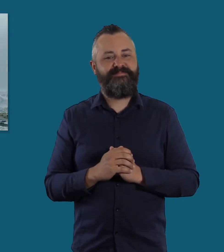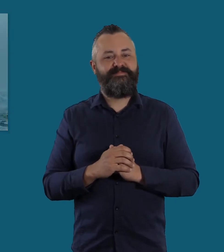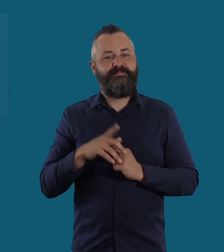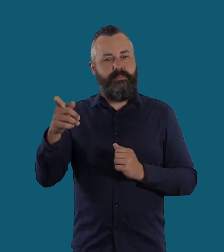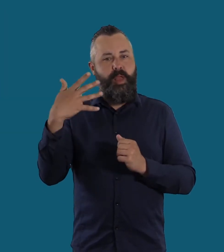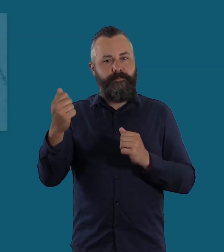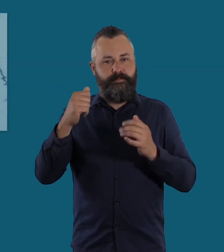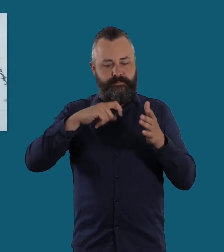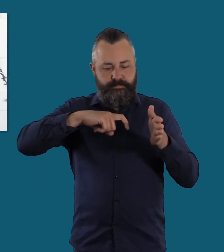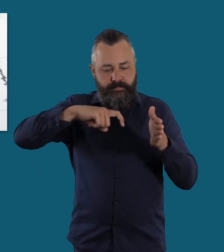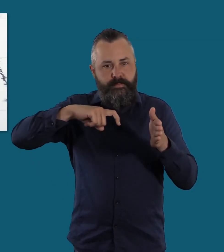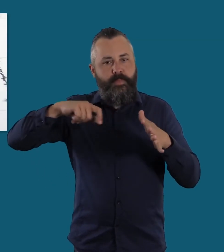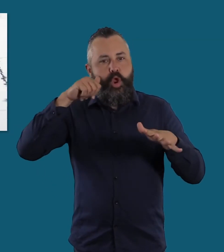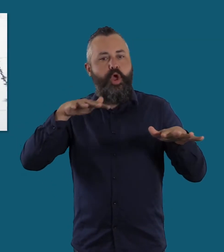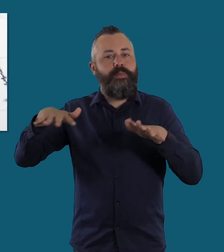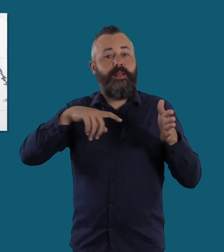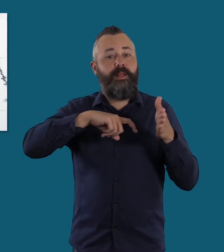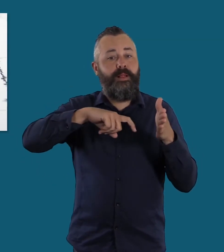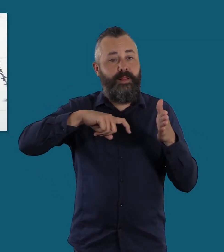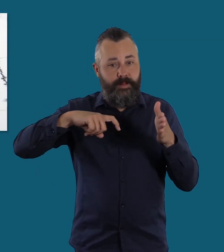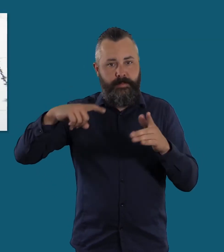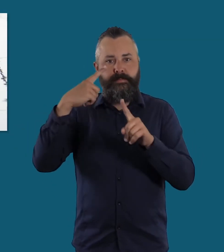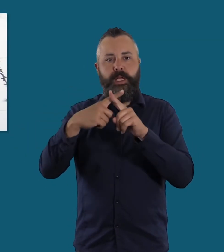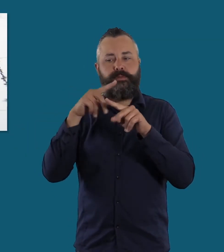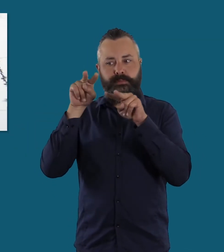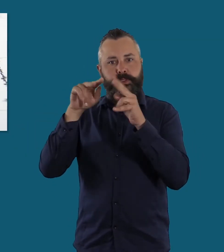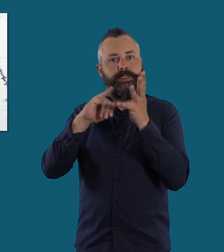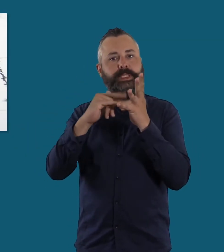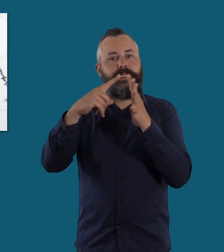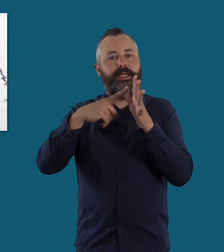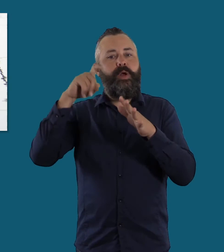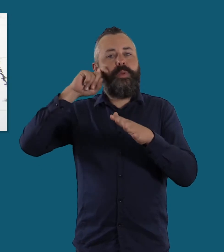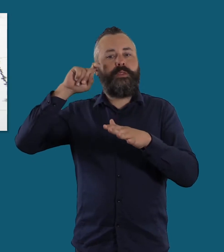Using seismic and sea level monitoring and warning systems, the ATWC